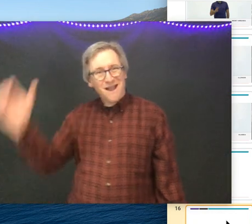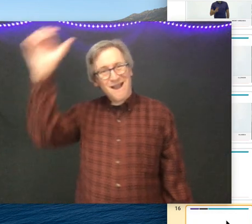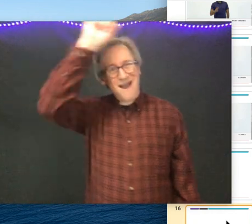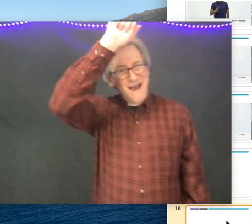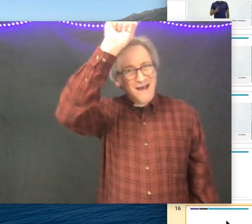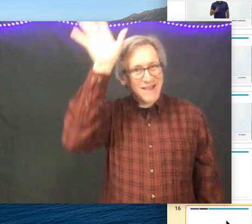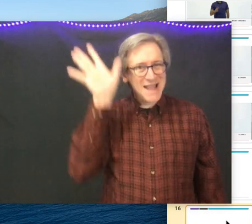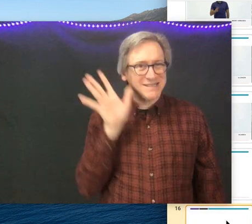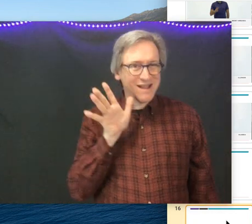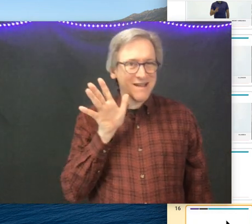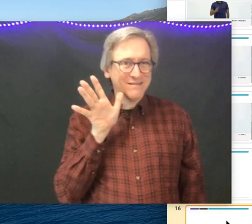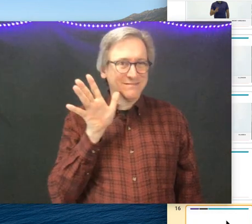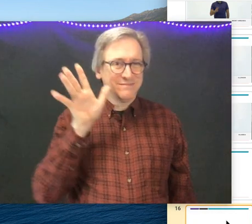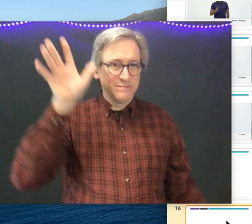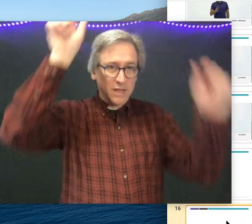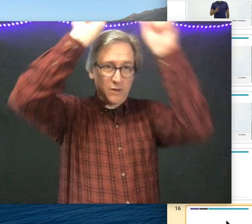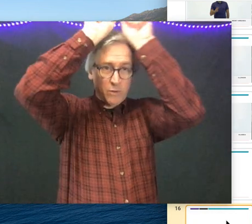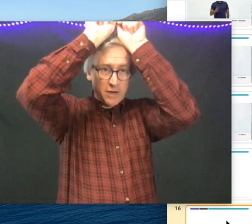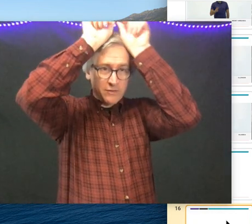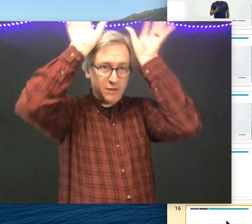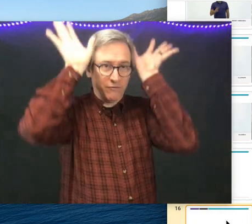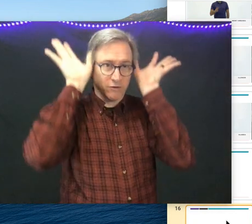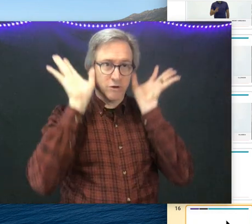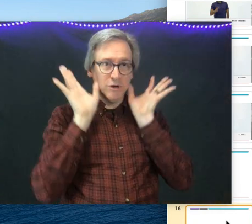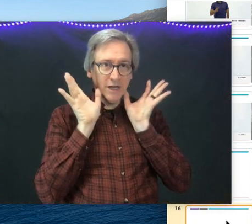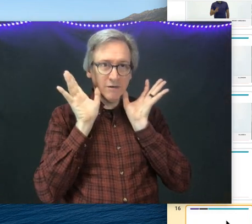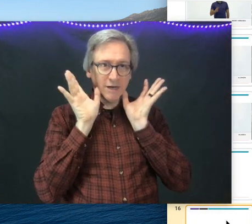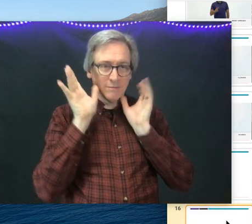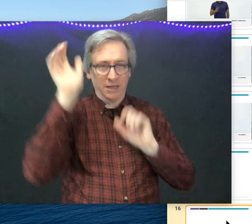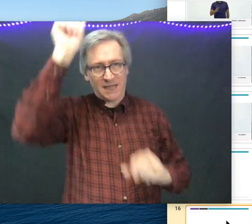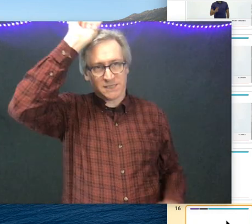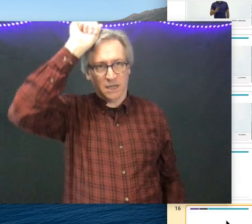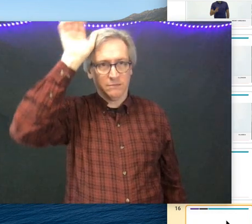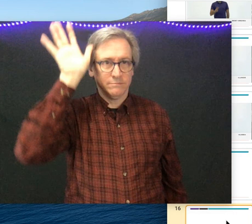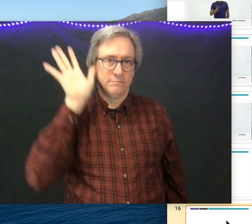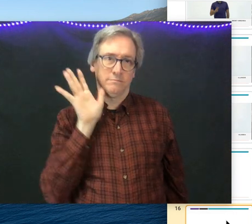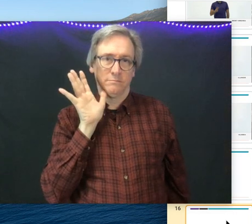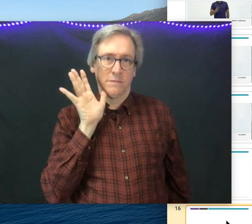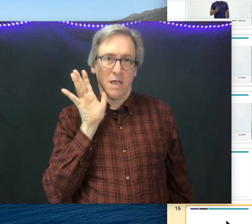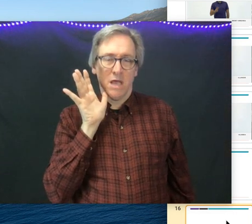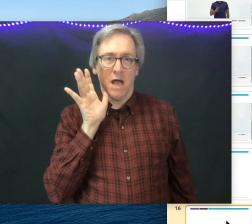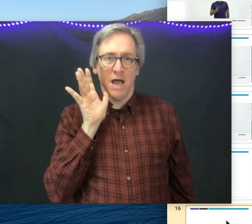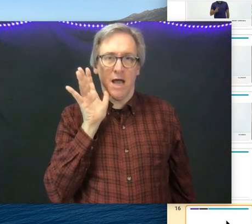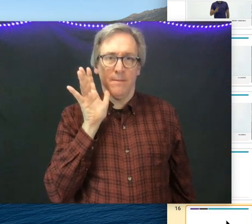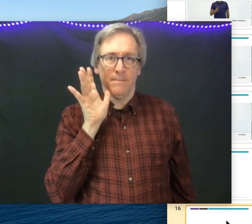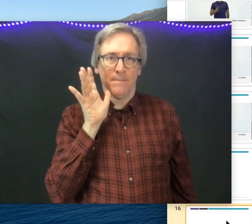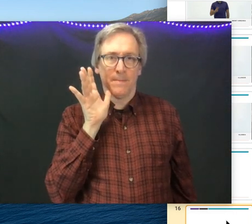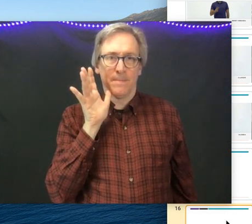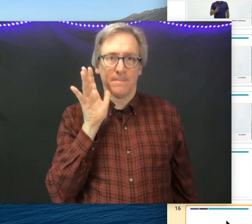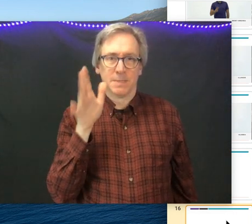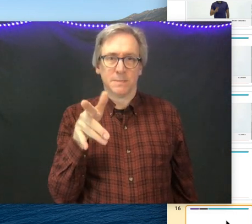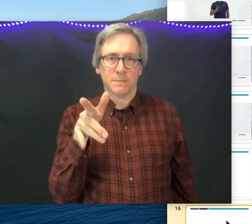so Alaska, like wearing the fur hoodie, right? Alaska,